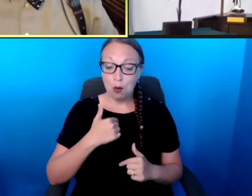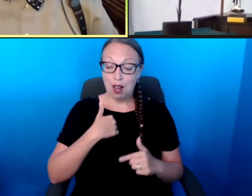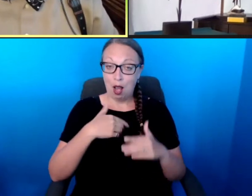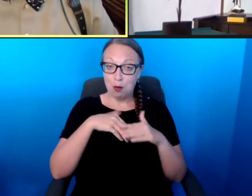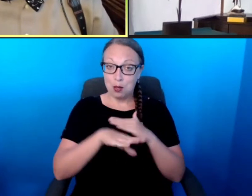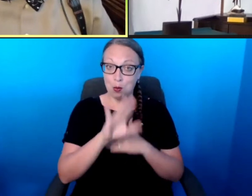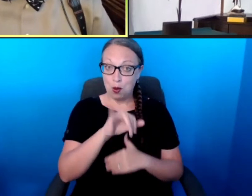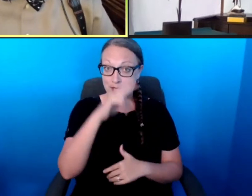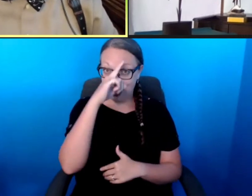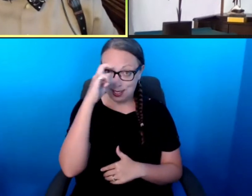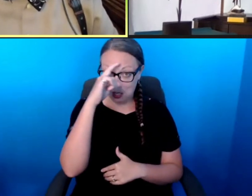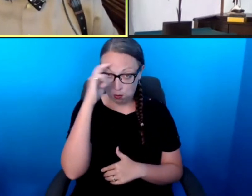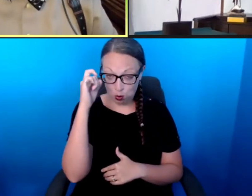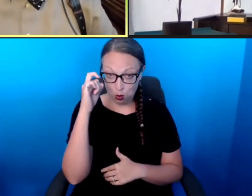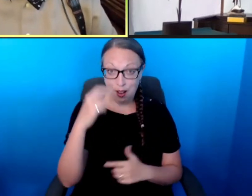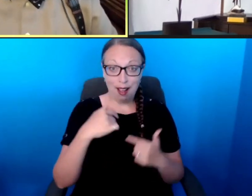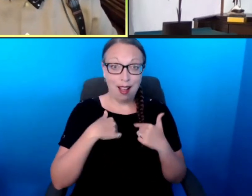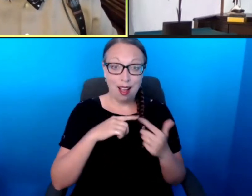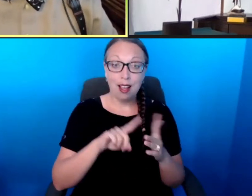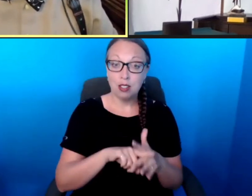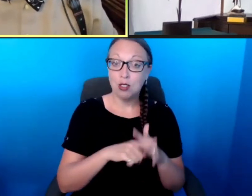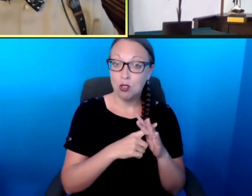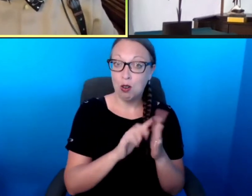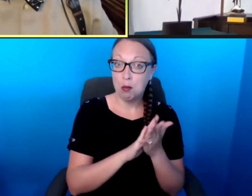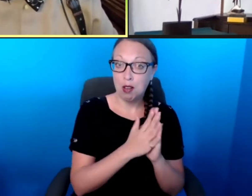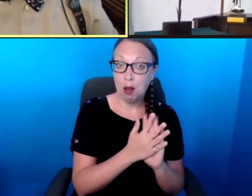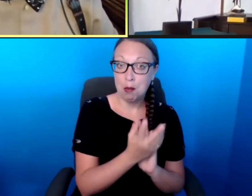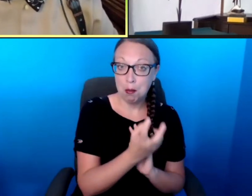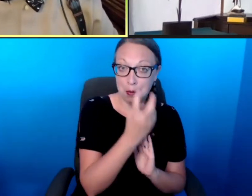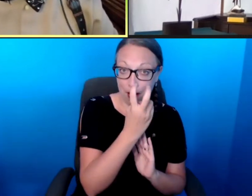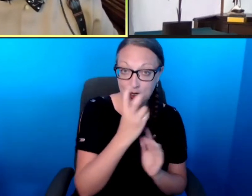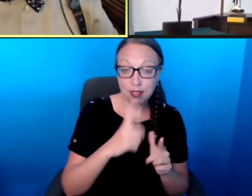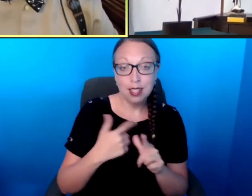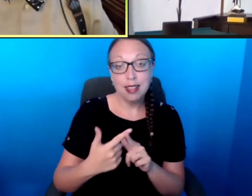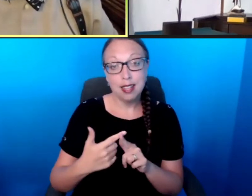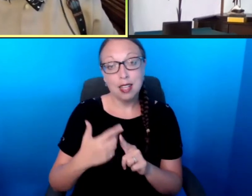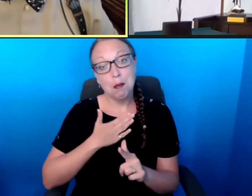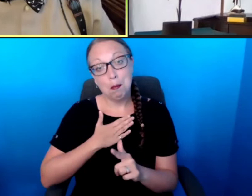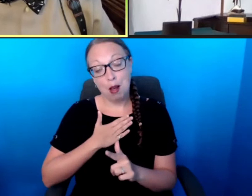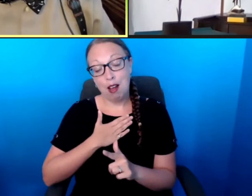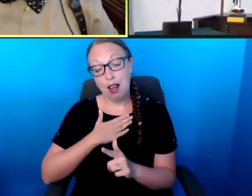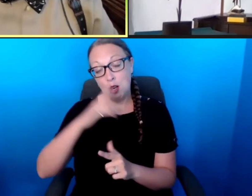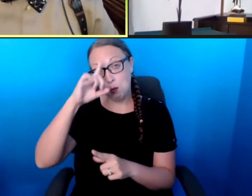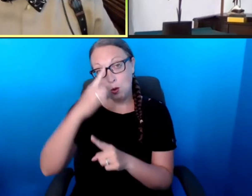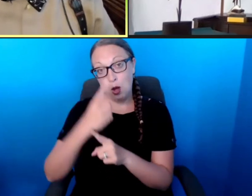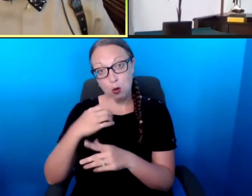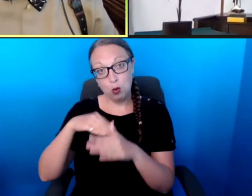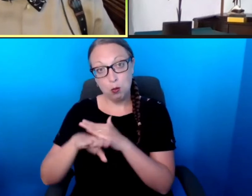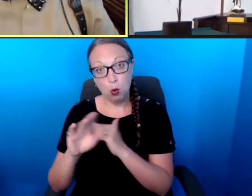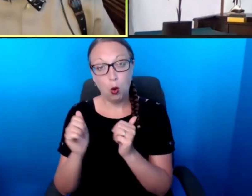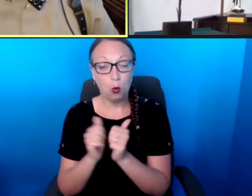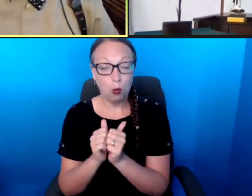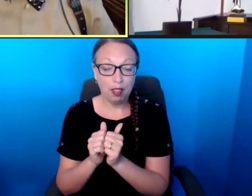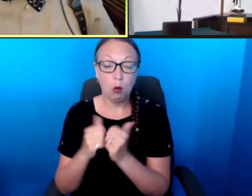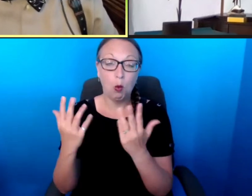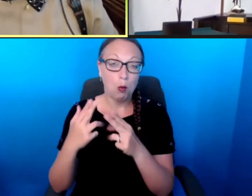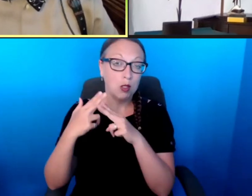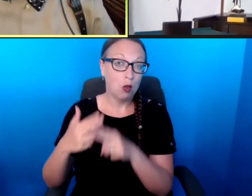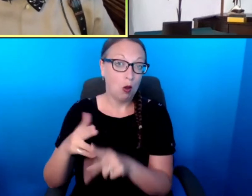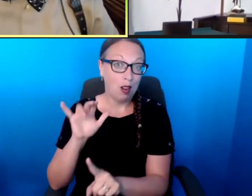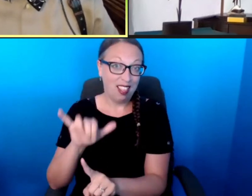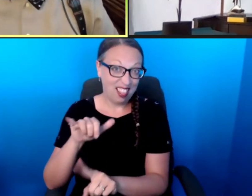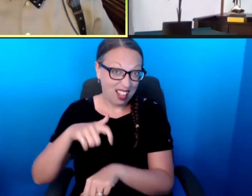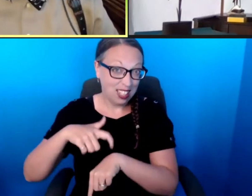and my brother was born with a severe cognitive disability at the time called severe mental retardation. So as I began